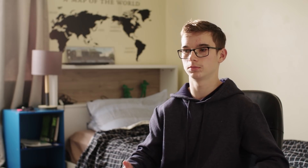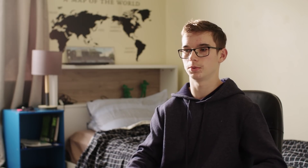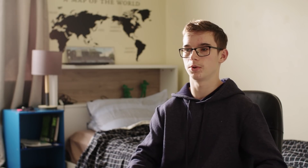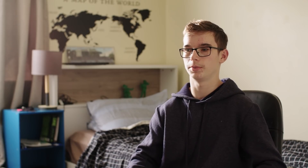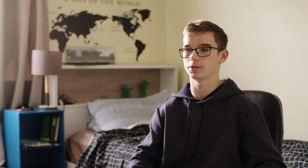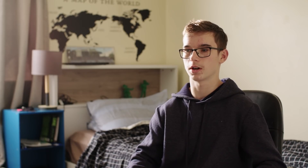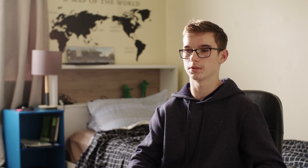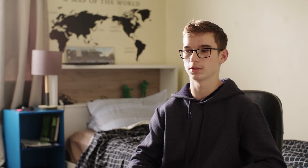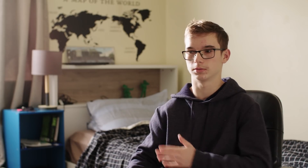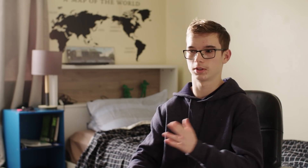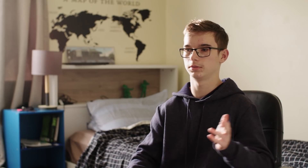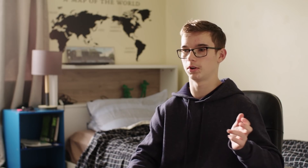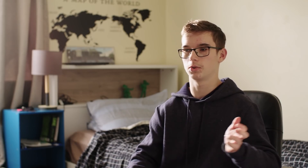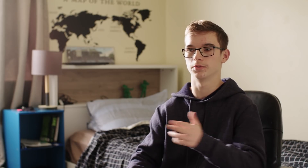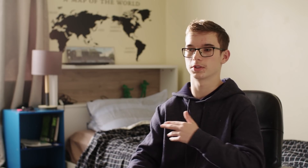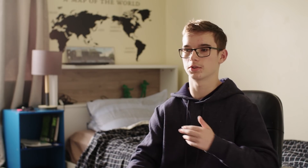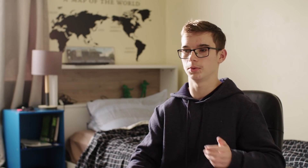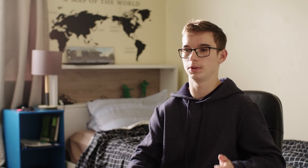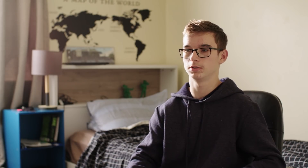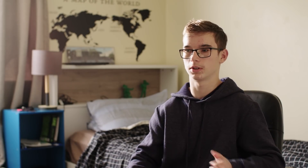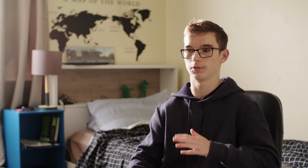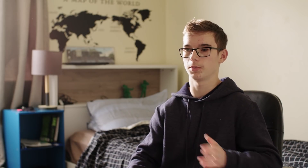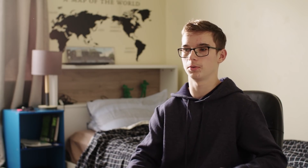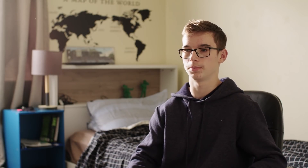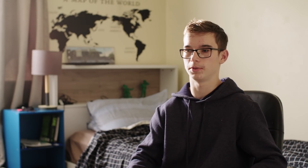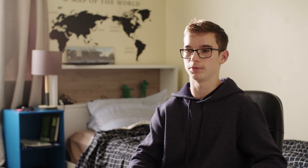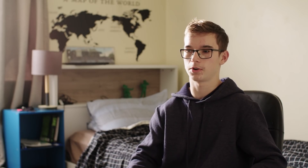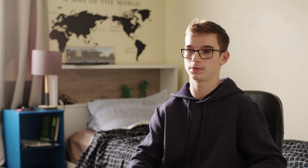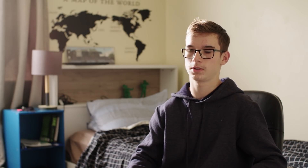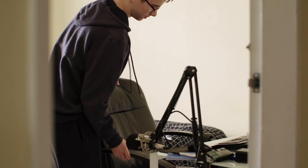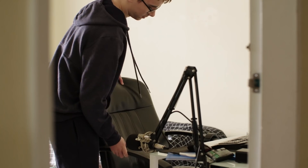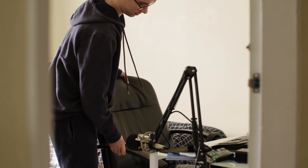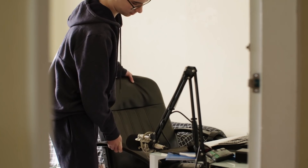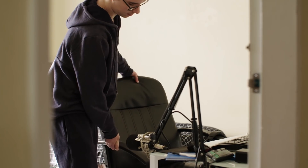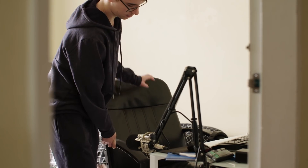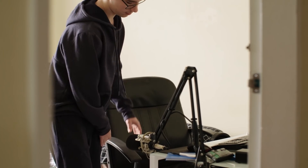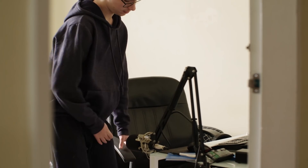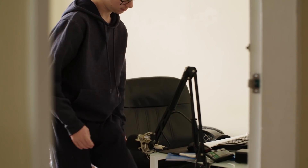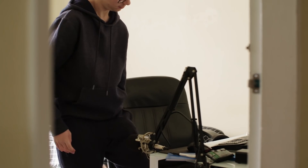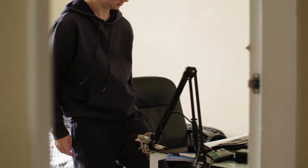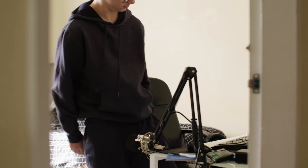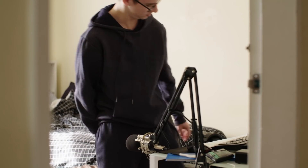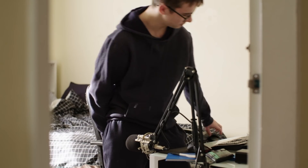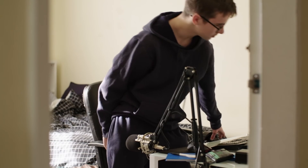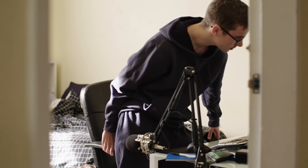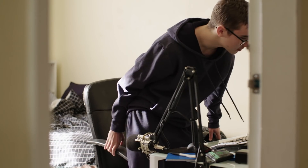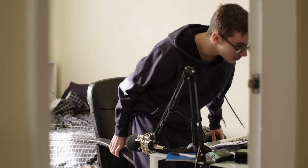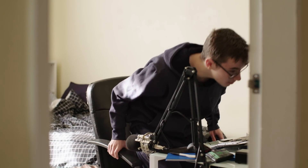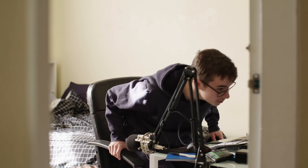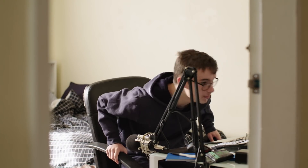would normally sign, so like the whole conversation would be, like everybody would be involved. I sometimes randomly start signing to my friends who